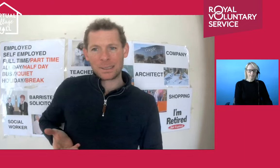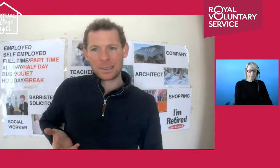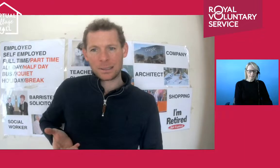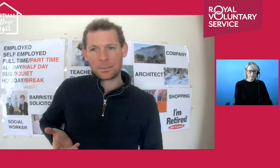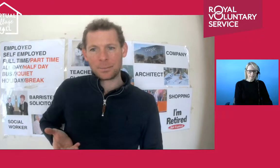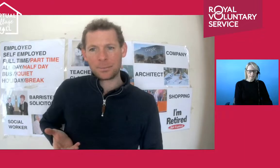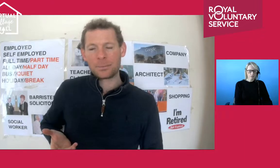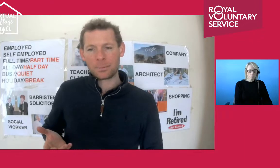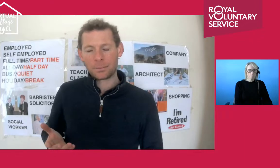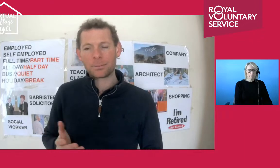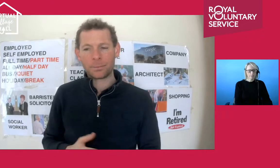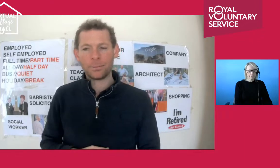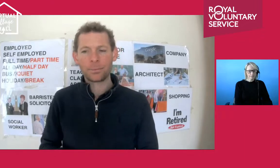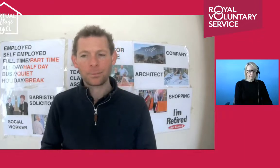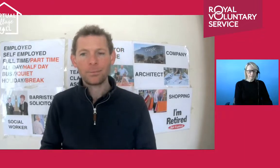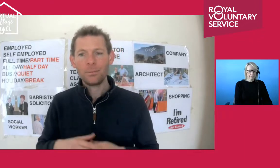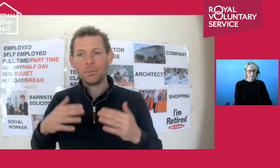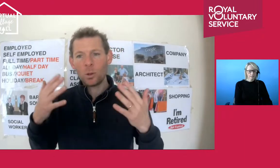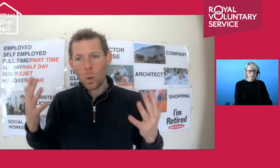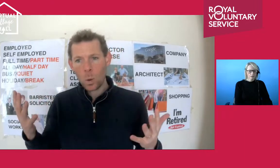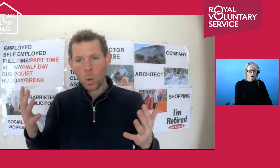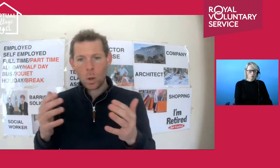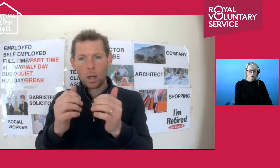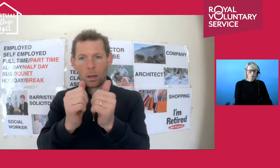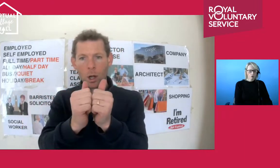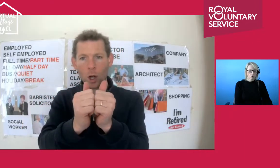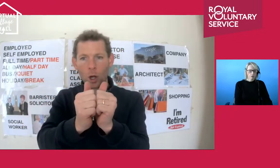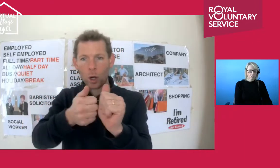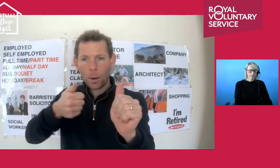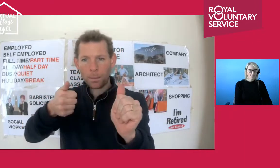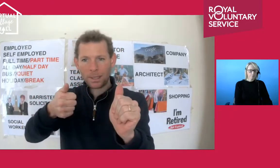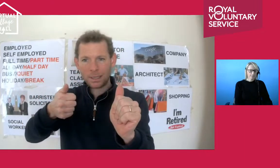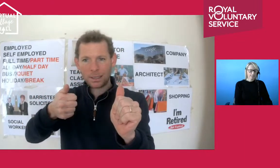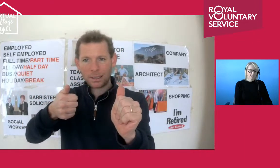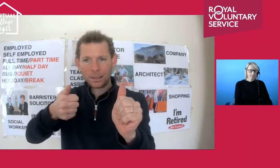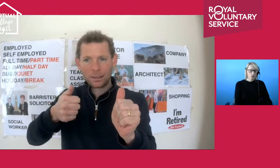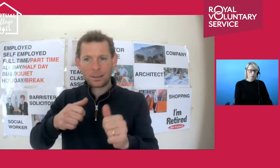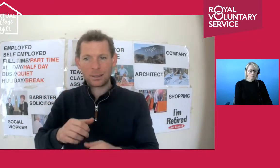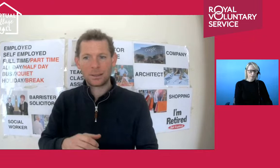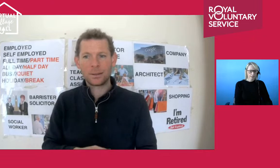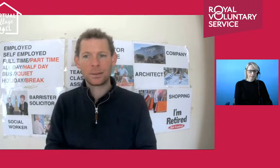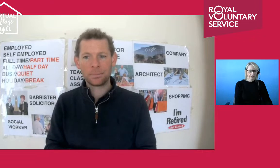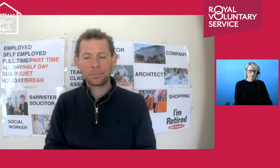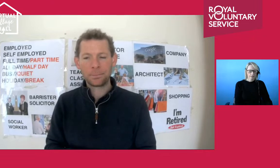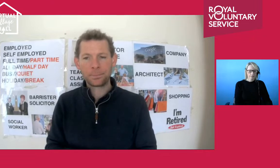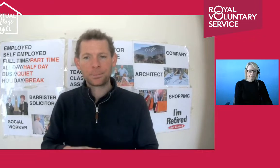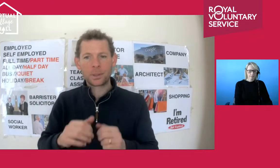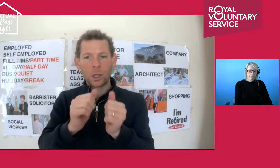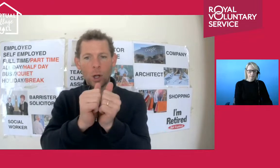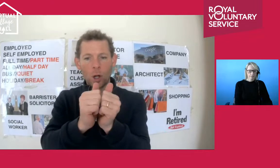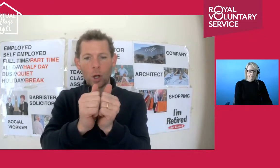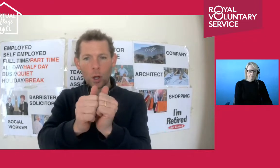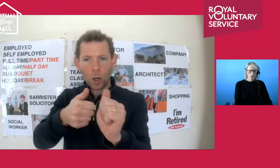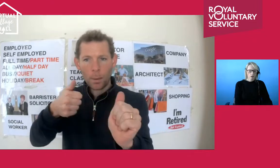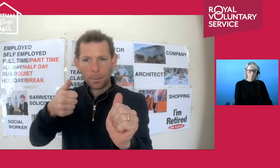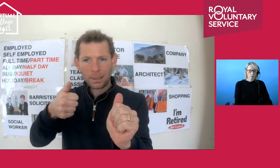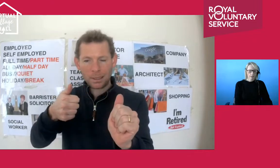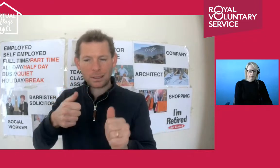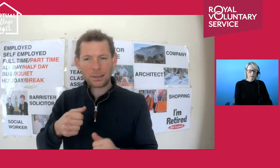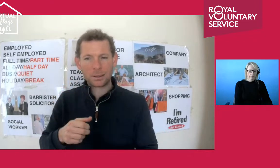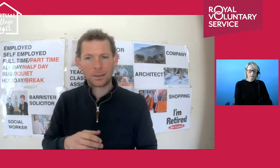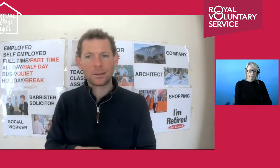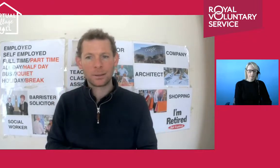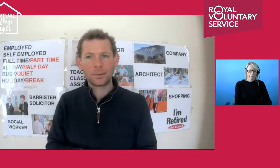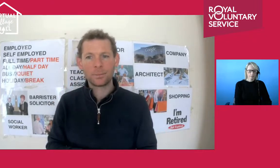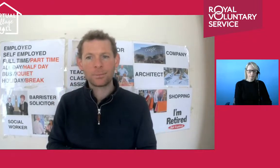for business. So business. Or it can be signed company like this.